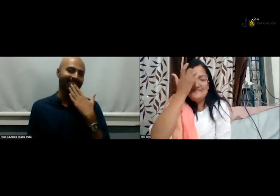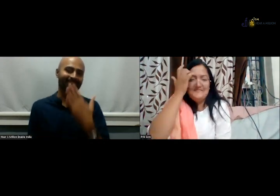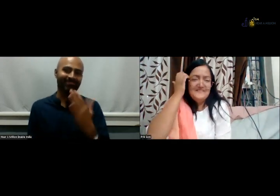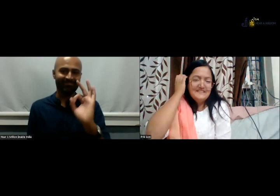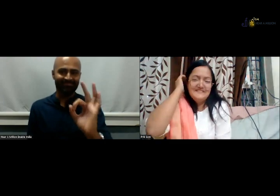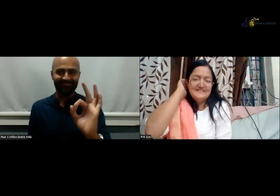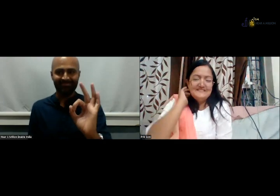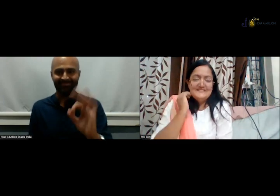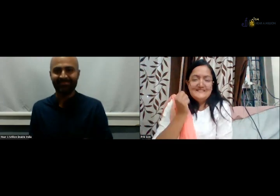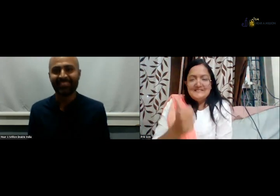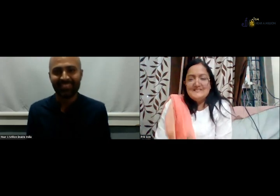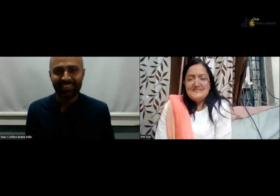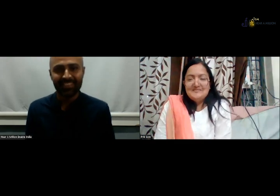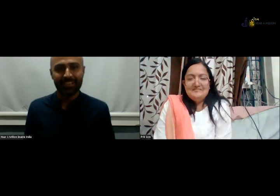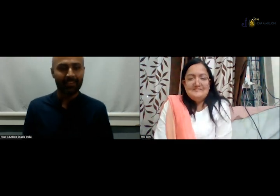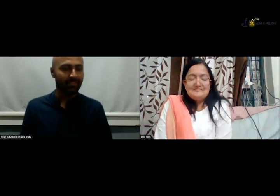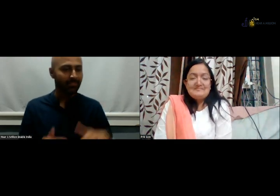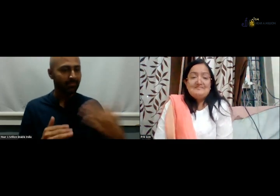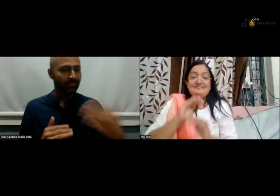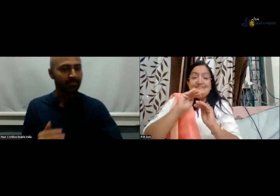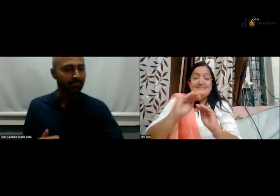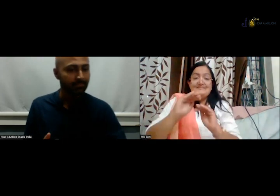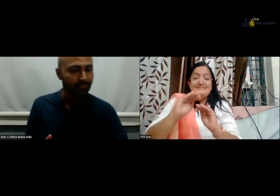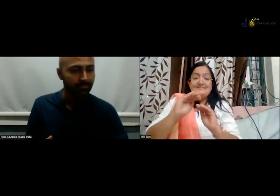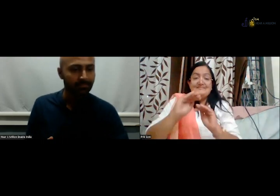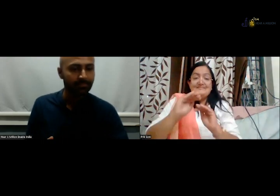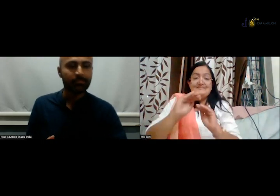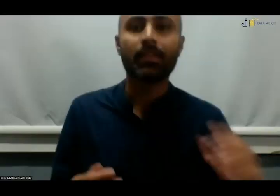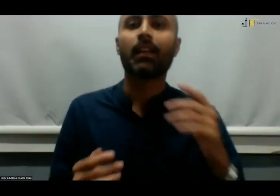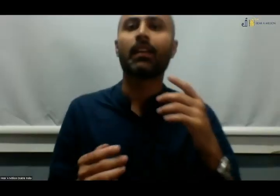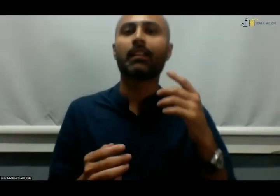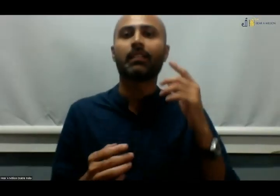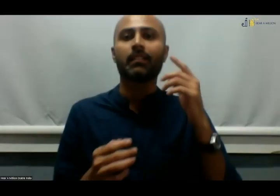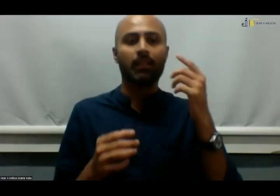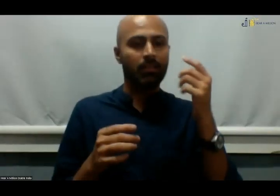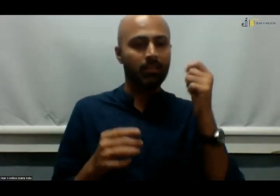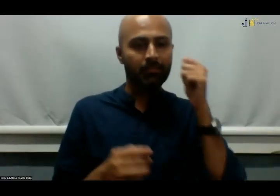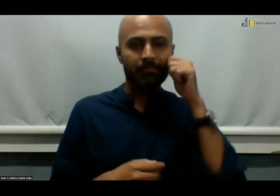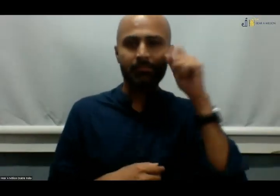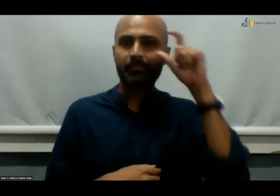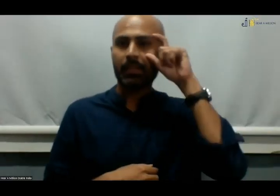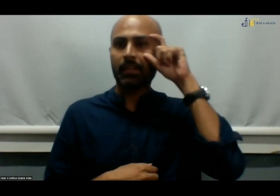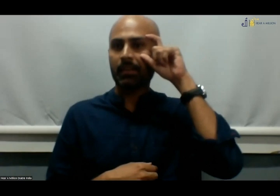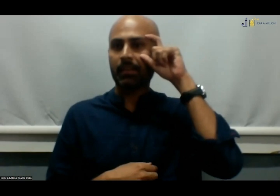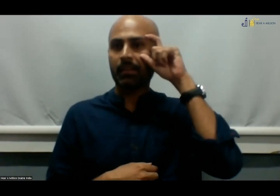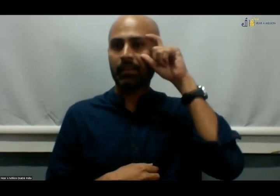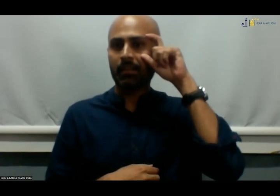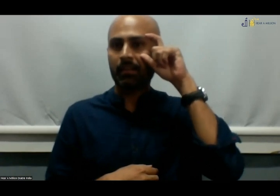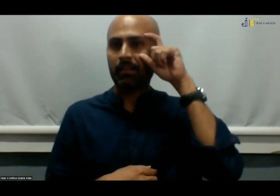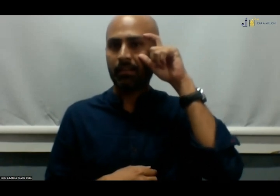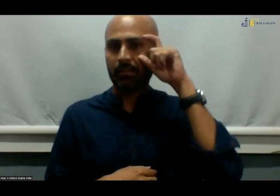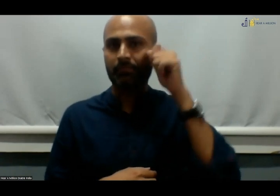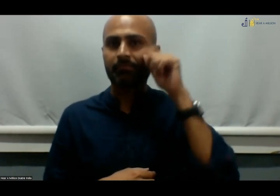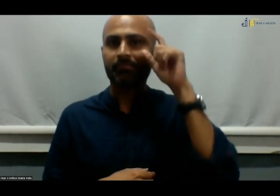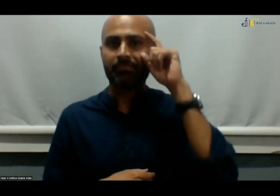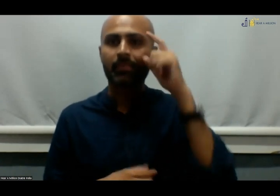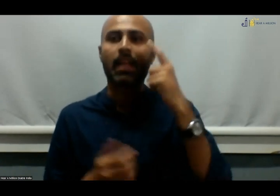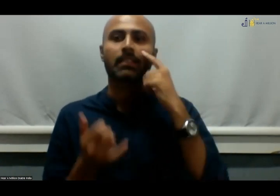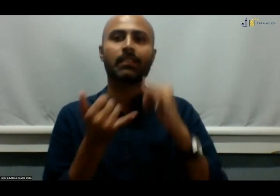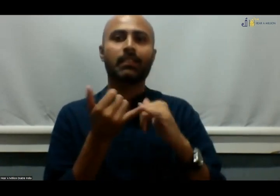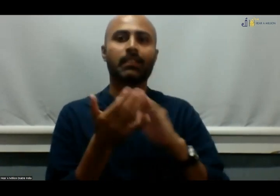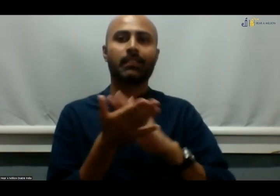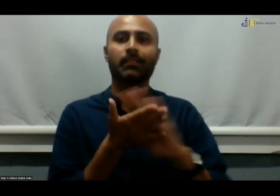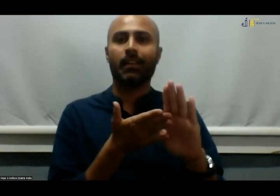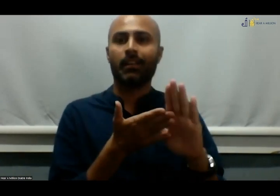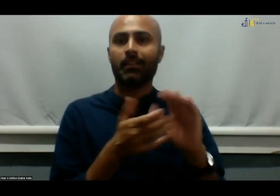for her. Thank you, Preeti. Thank you for sharing your experiences with us. Now we will